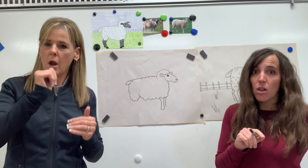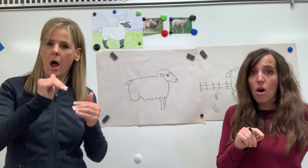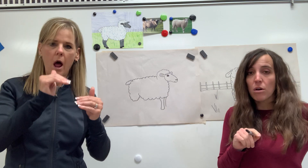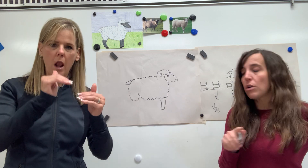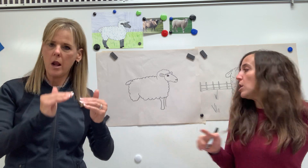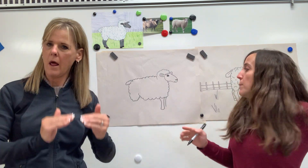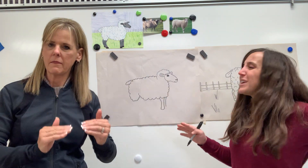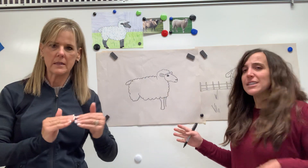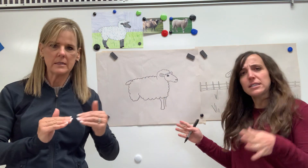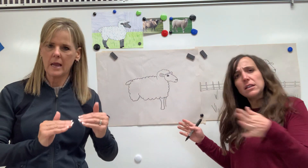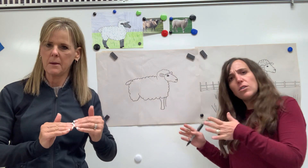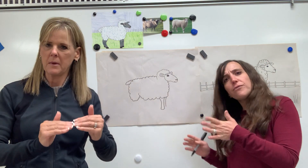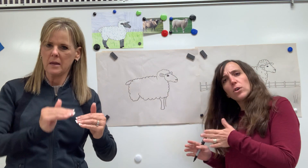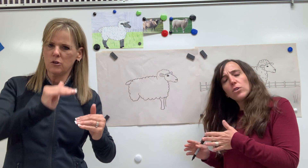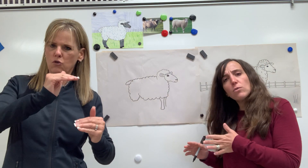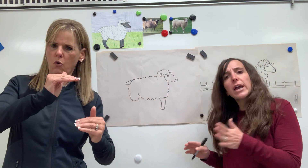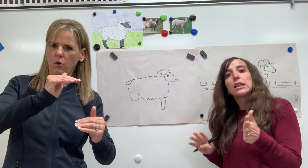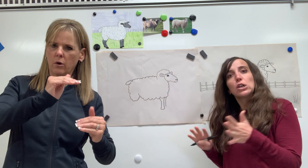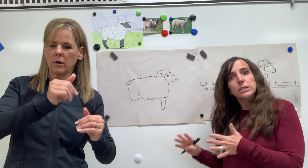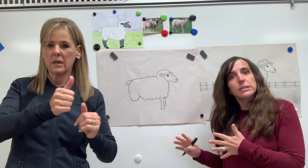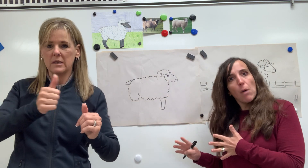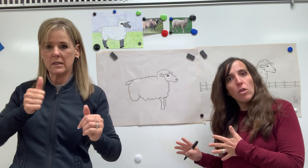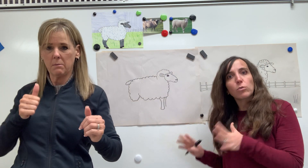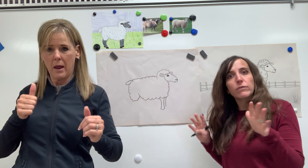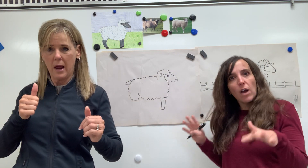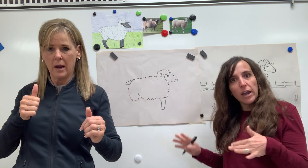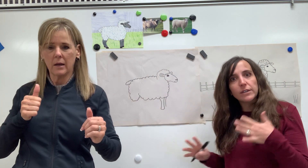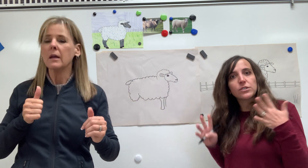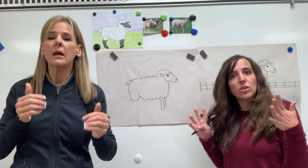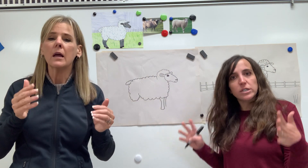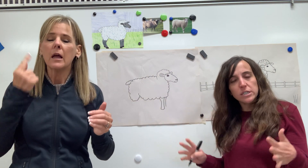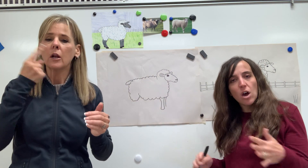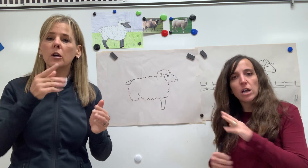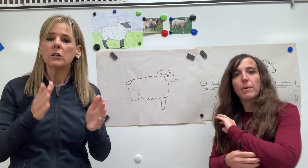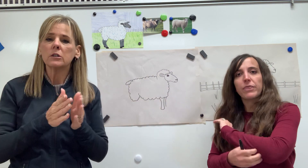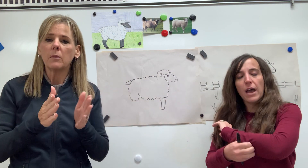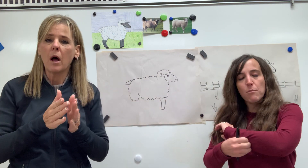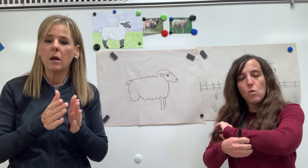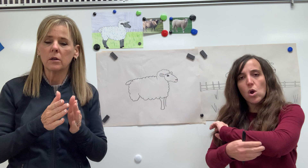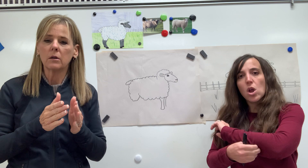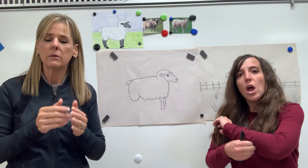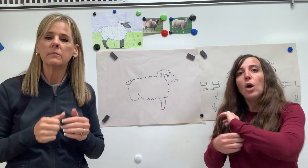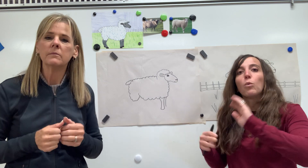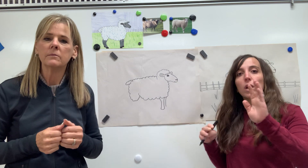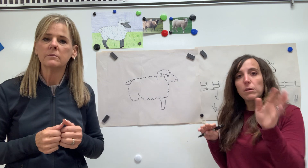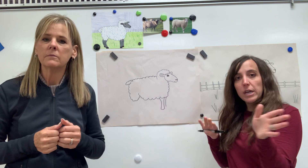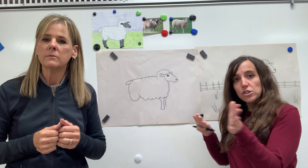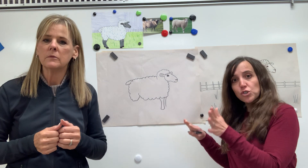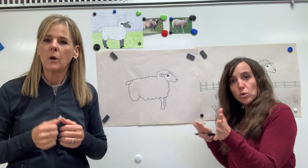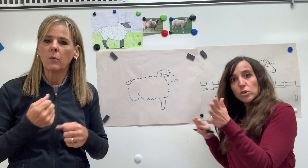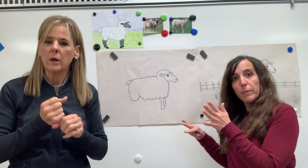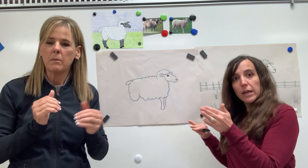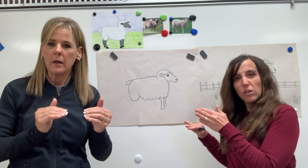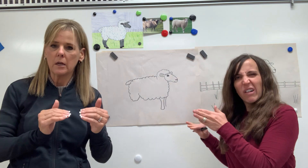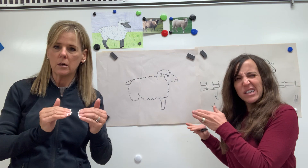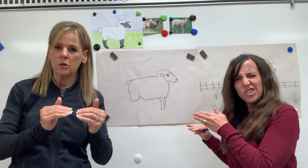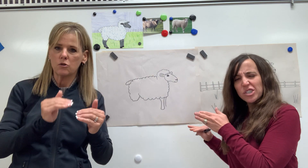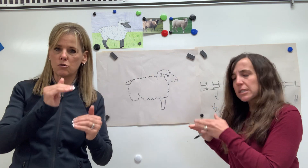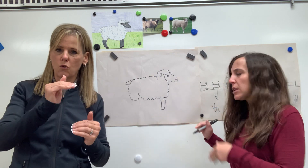long because it's a little further away. It looks smaller. We've kind of started to talk about that more. We're gonna make it shorter to make it look like it's just a little